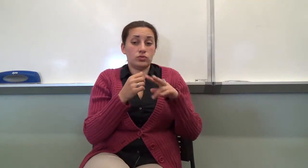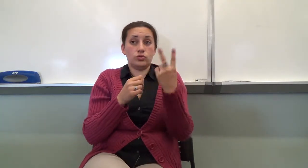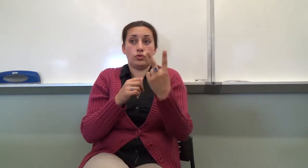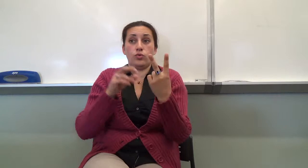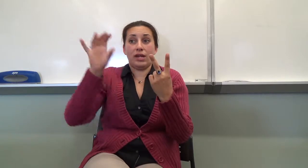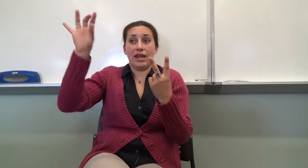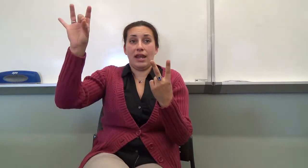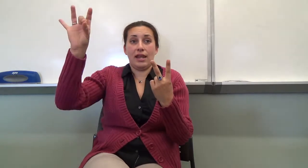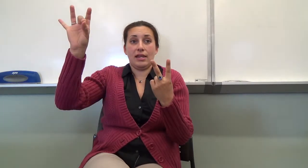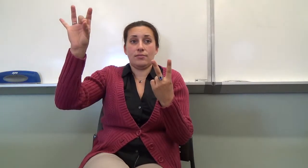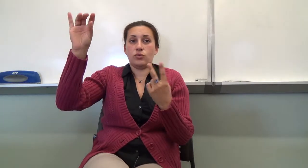other.